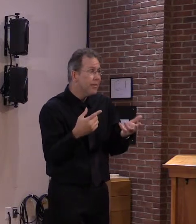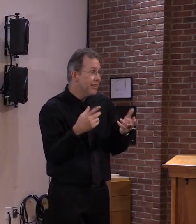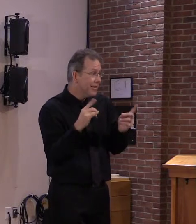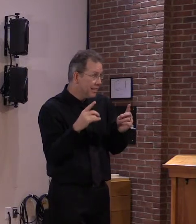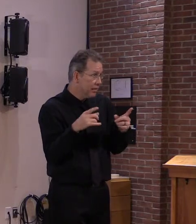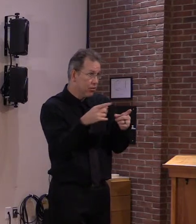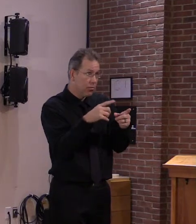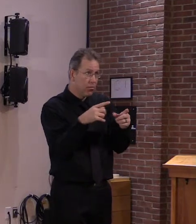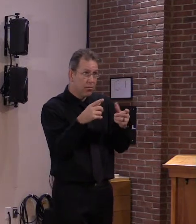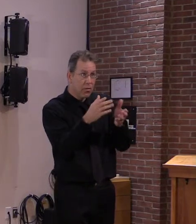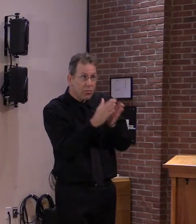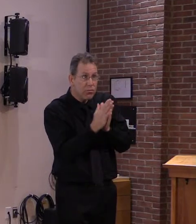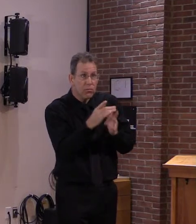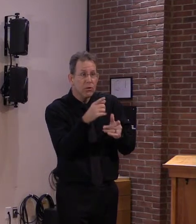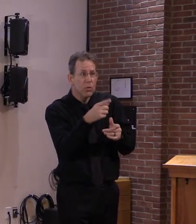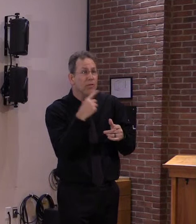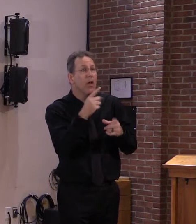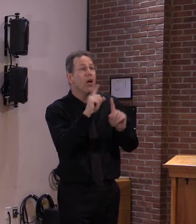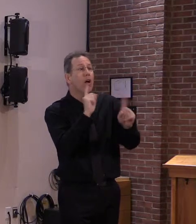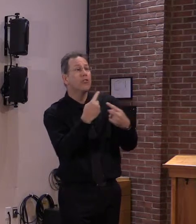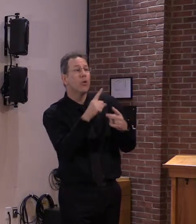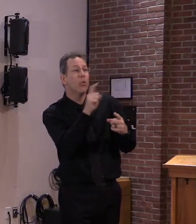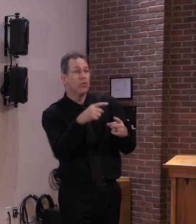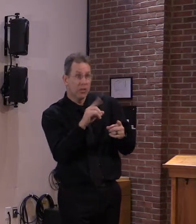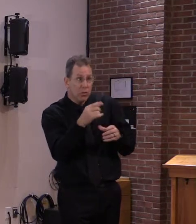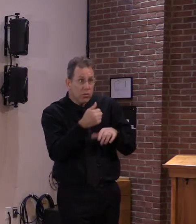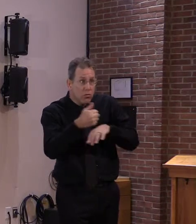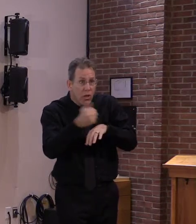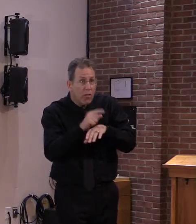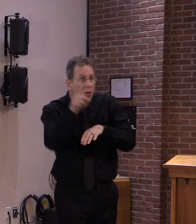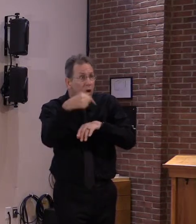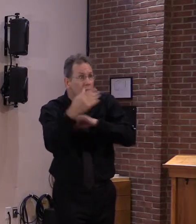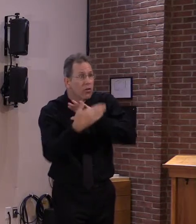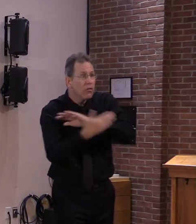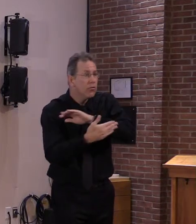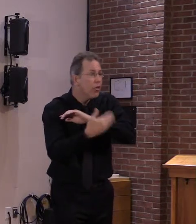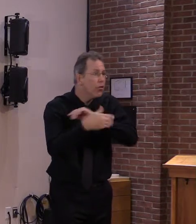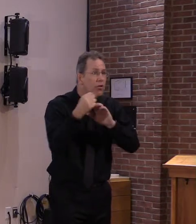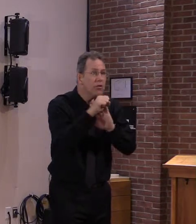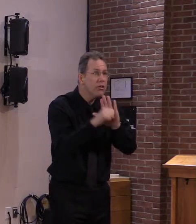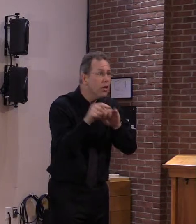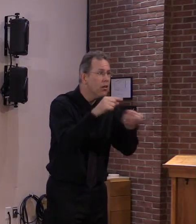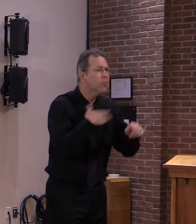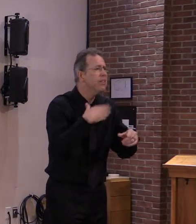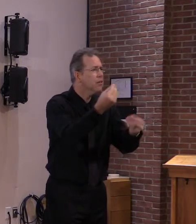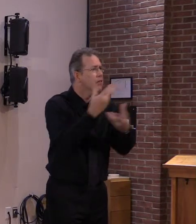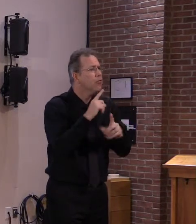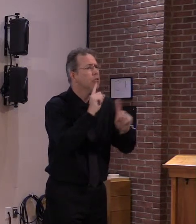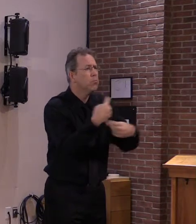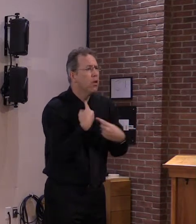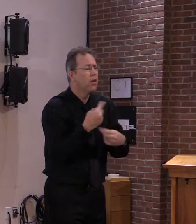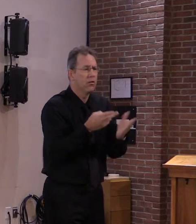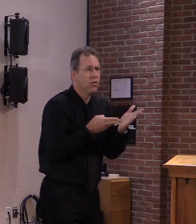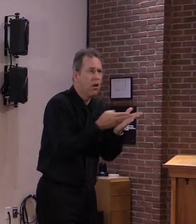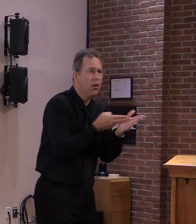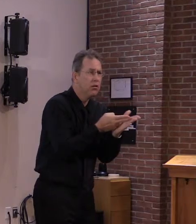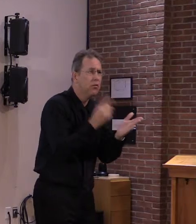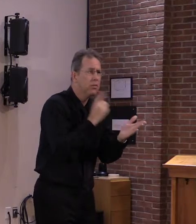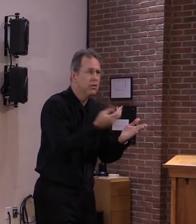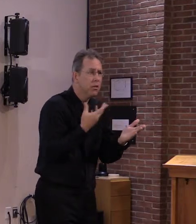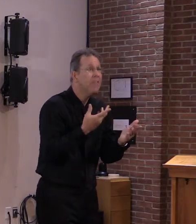districts. During this next phase, we'll test 25% of our districts each week, starting next week.